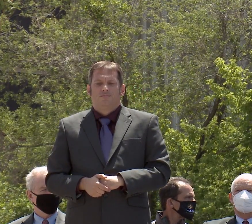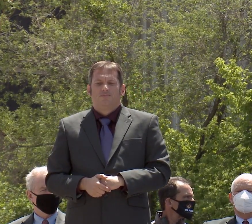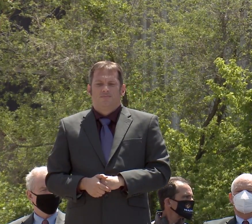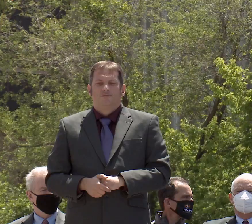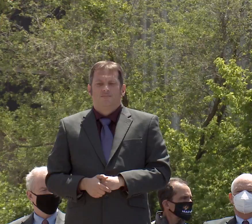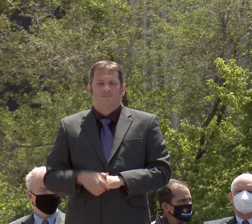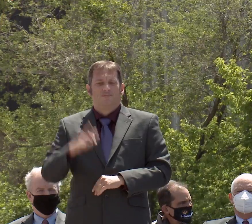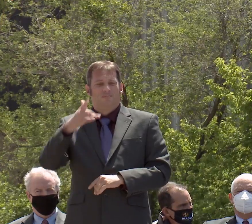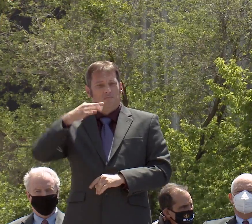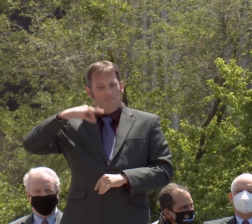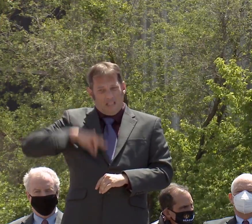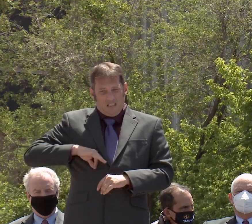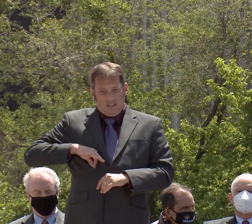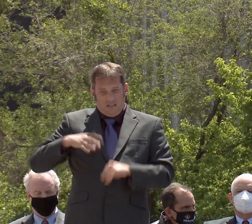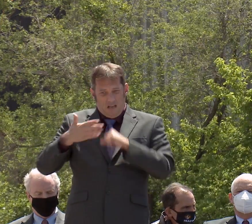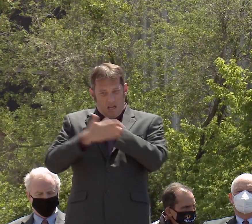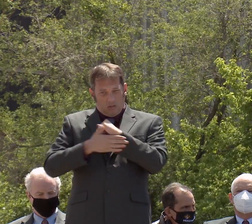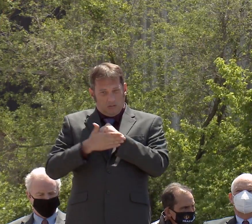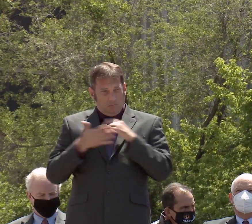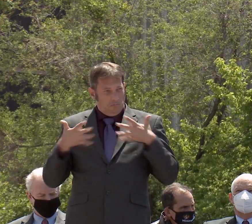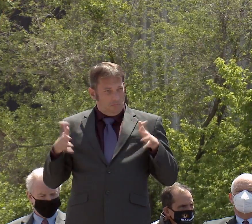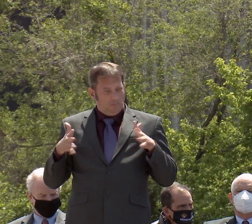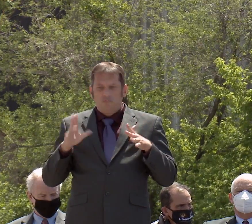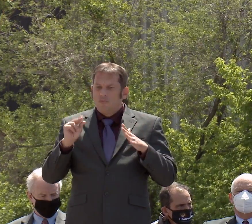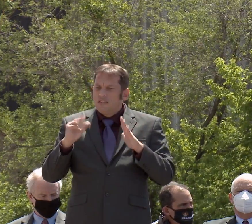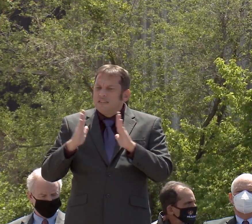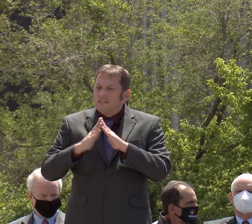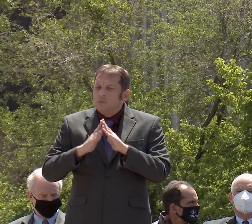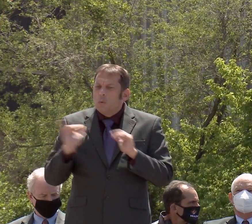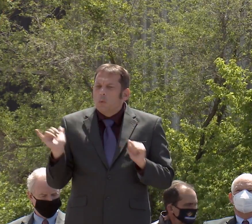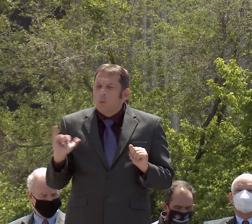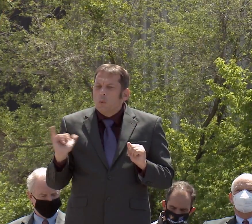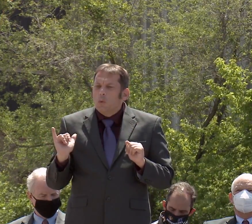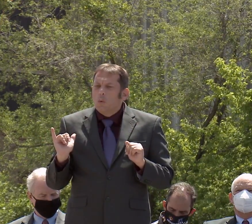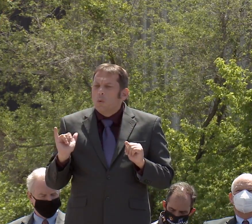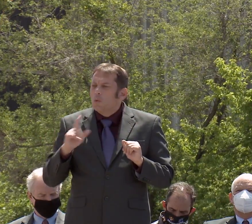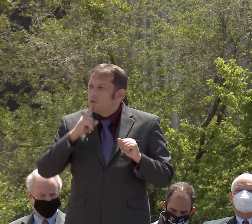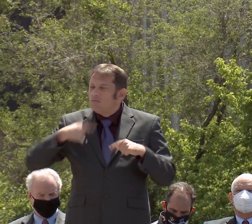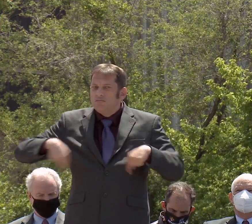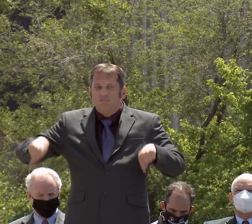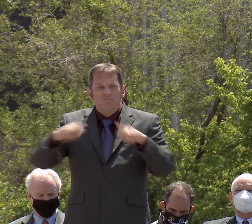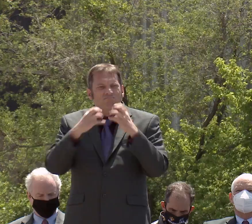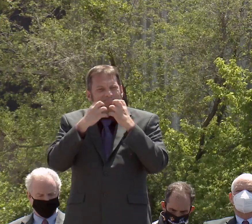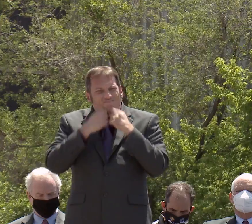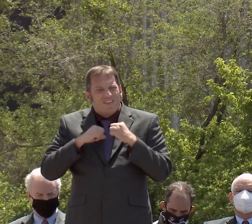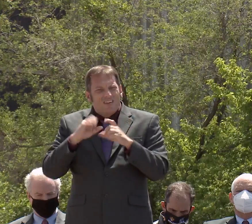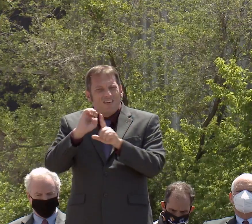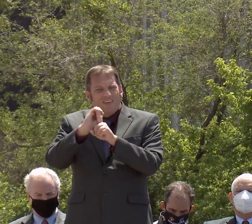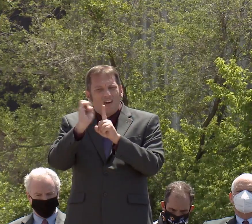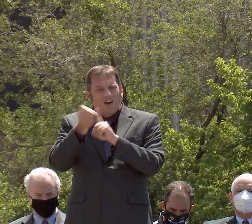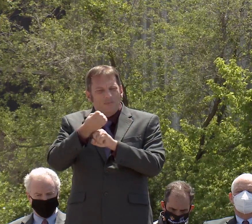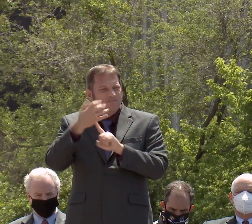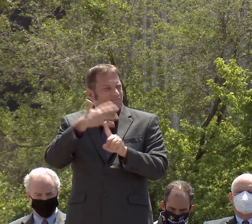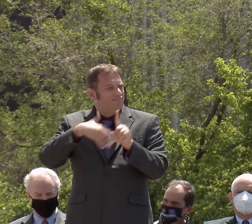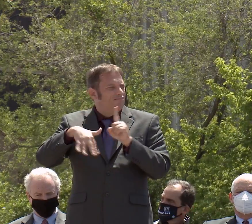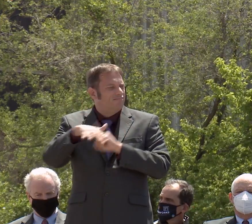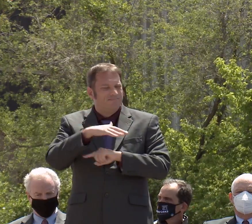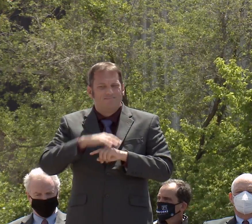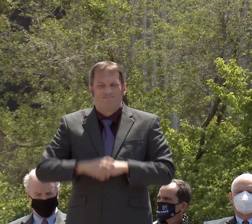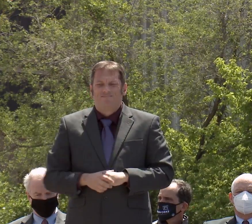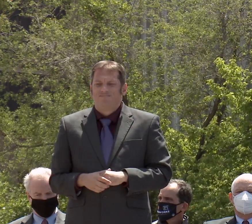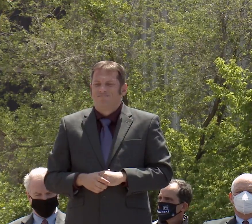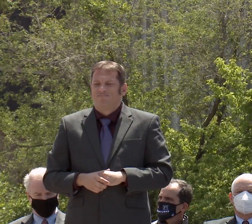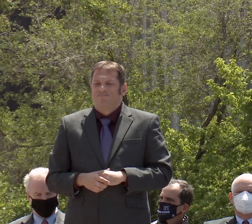and Baltimore City, but for all of us who care about our environment. It's a testament to the benefit of regional partnerships